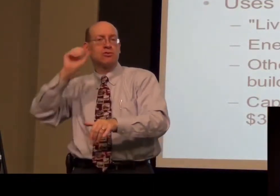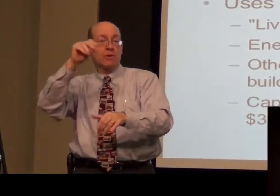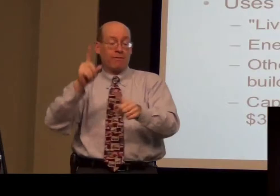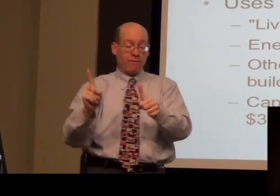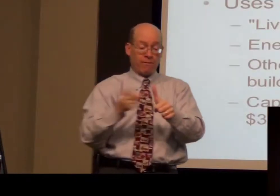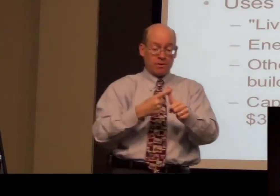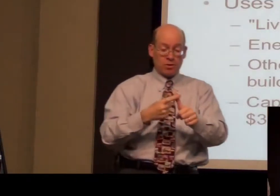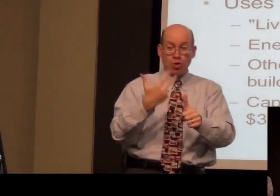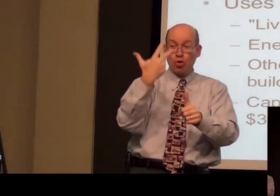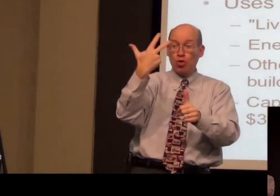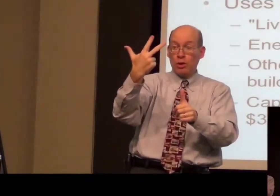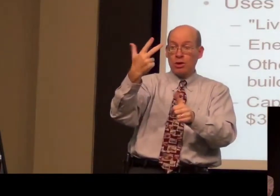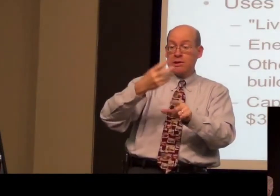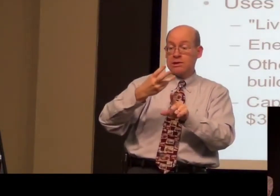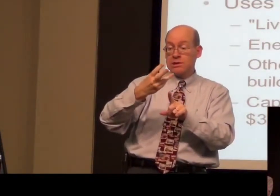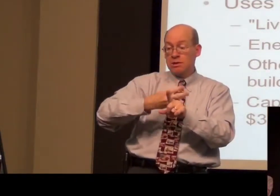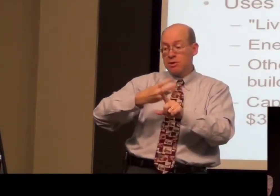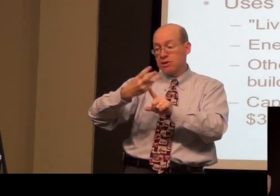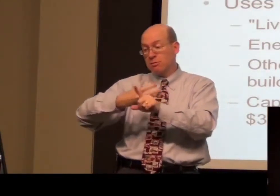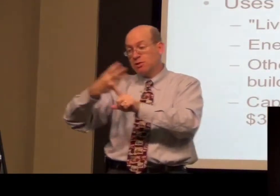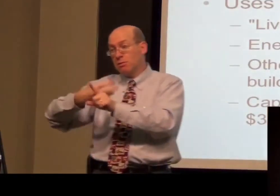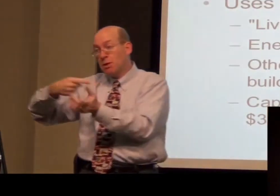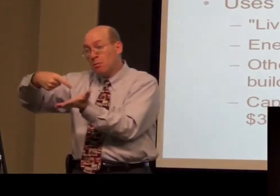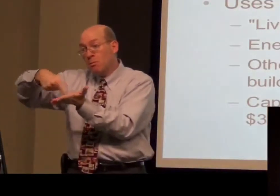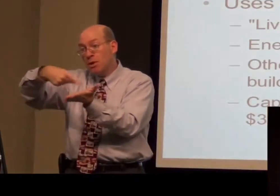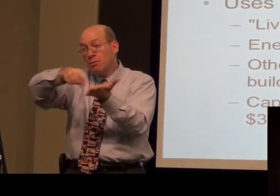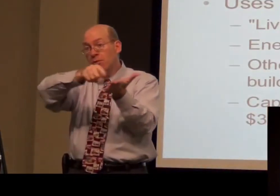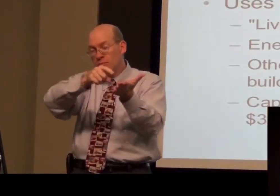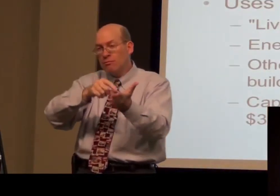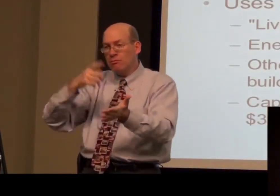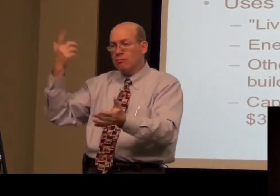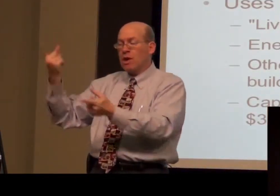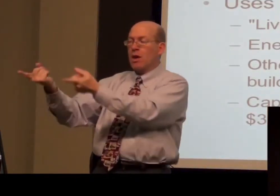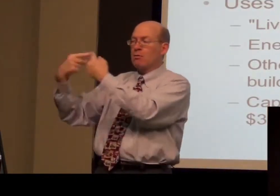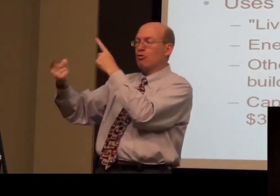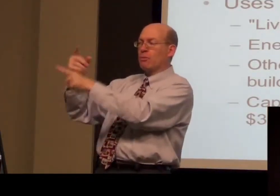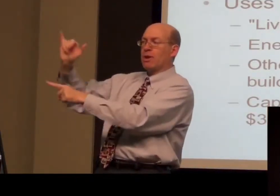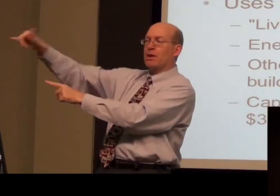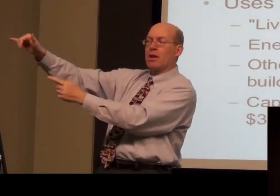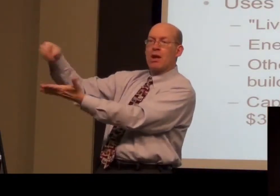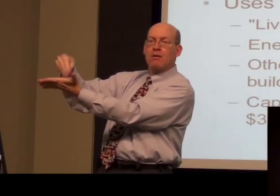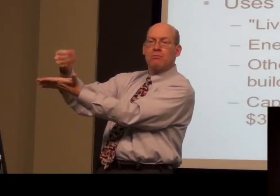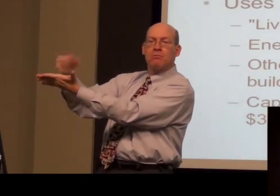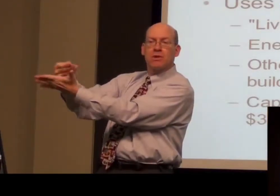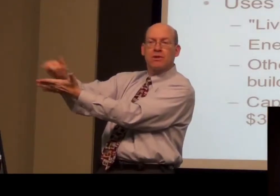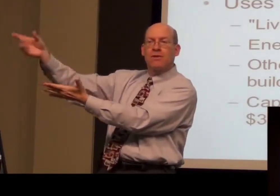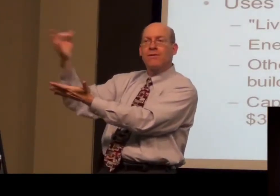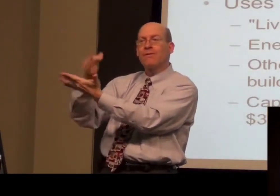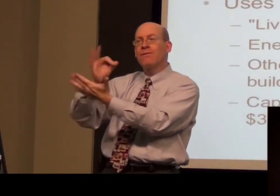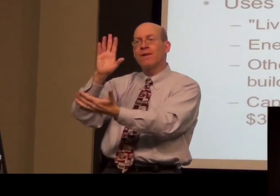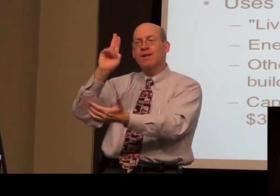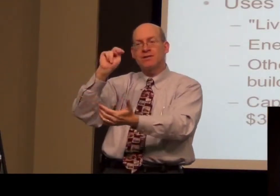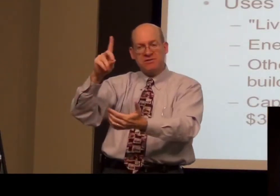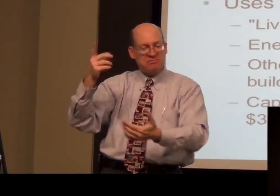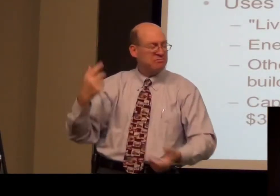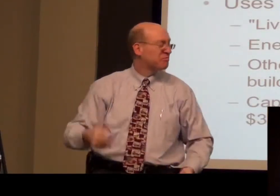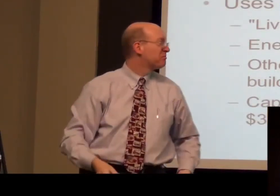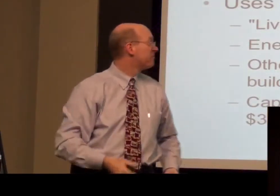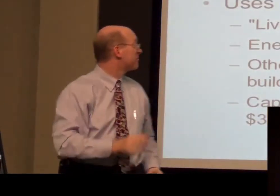and we had to give all that to the board of trustees. So every 6 months, they would be able to pay